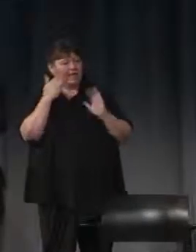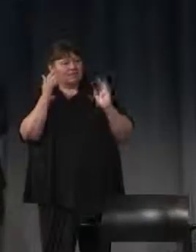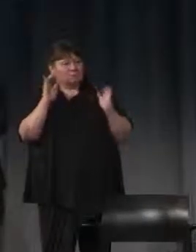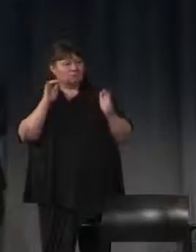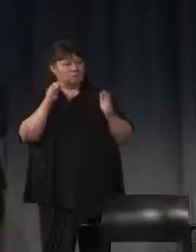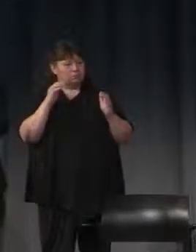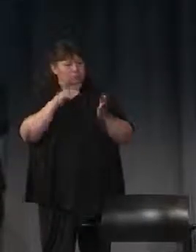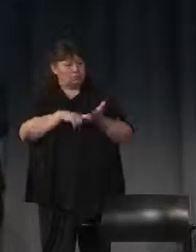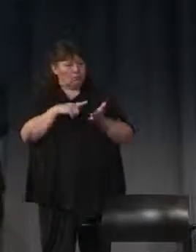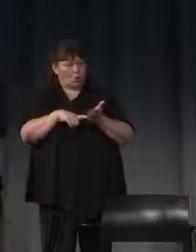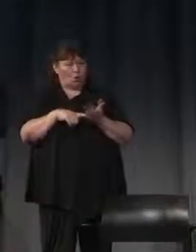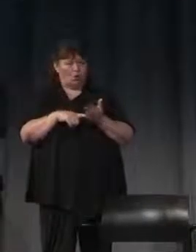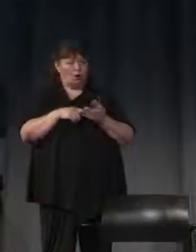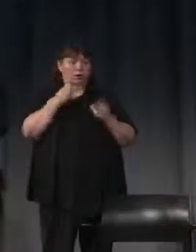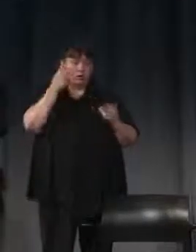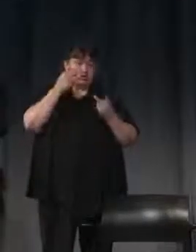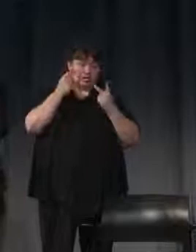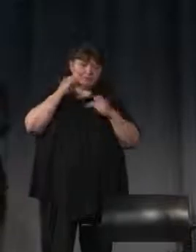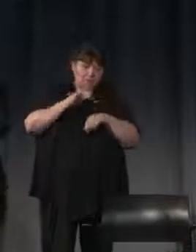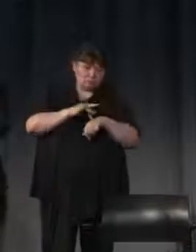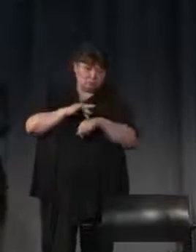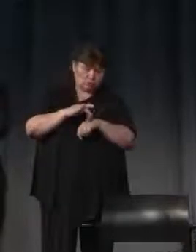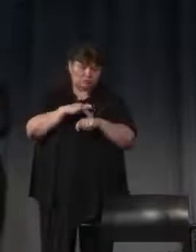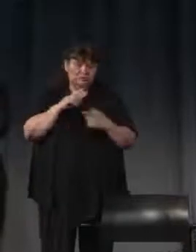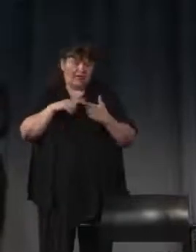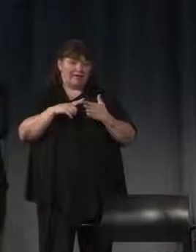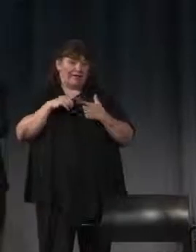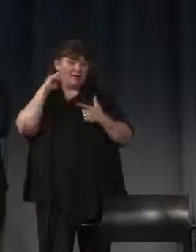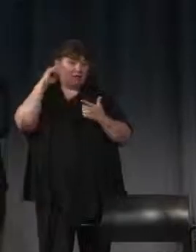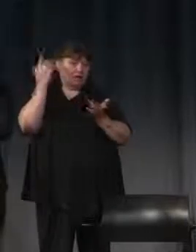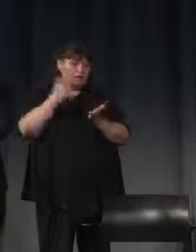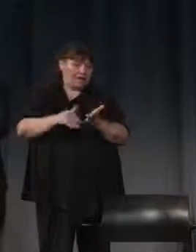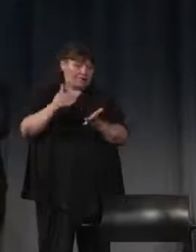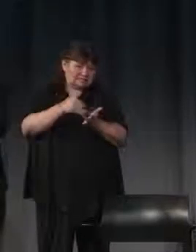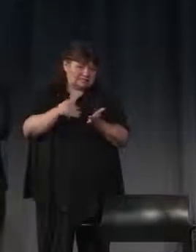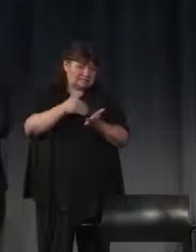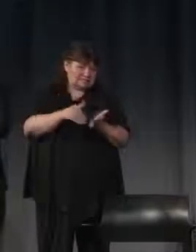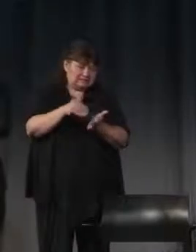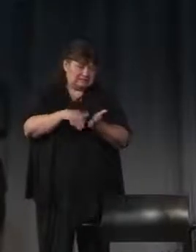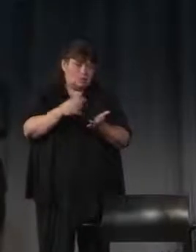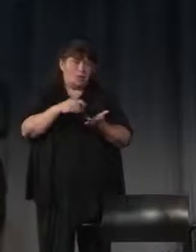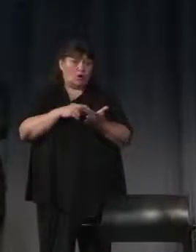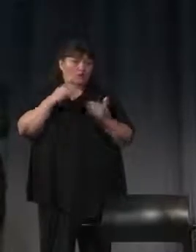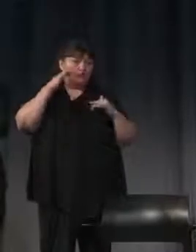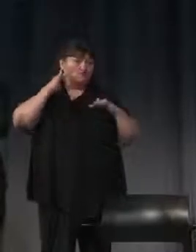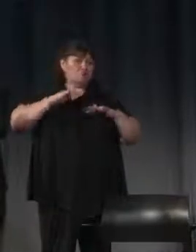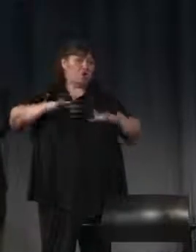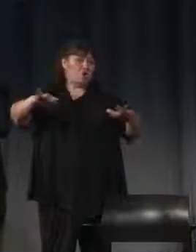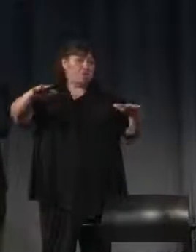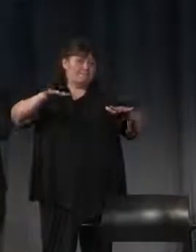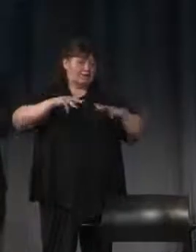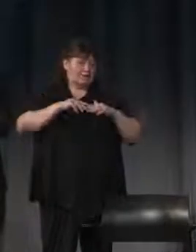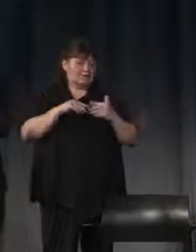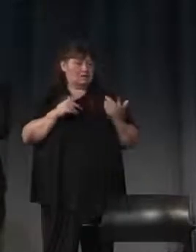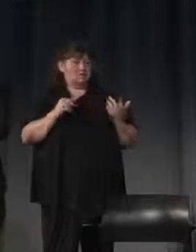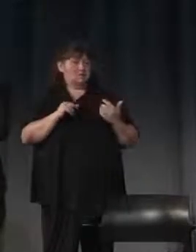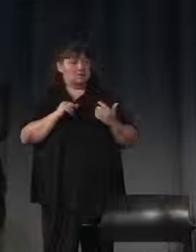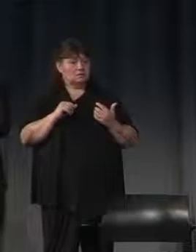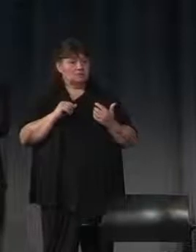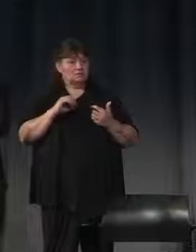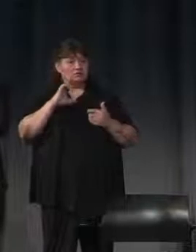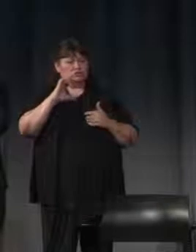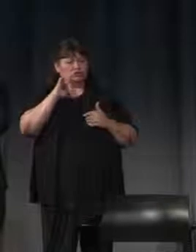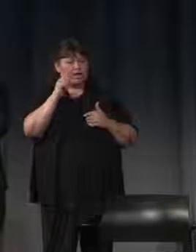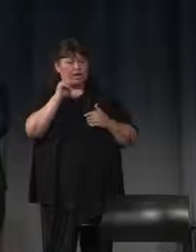like the perception of source and the resonance or the reverberation that's added onto it. I mean, Schaeffer also said